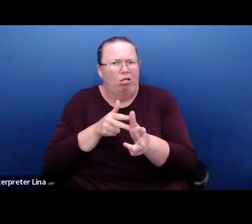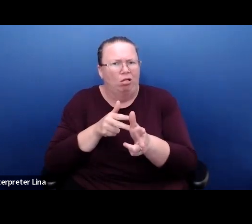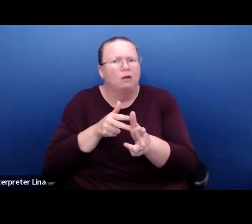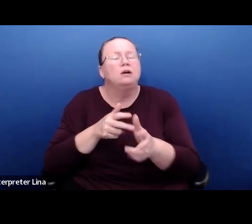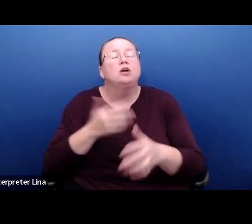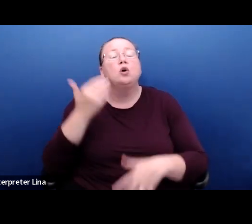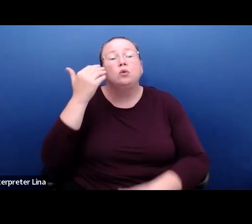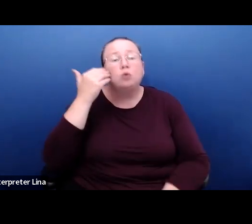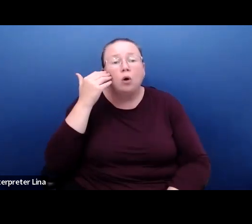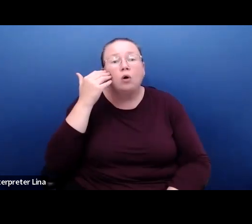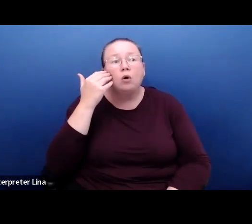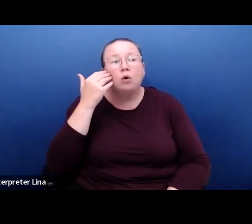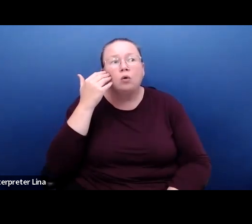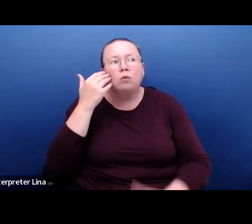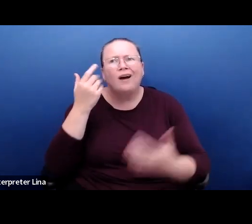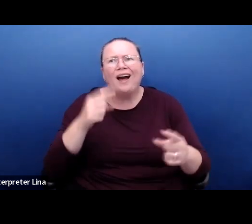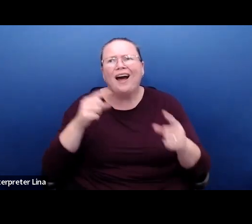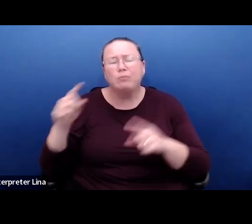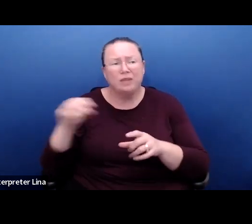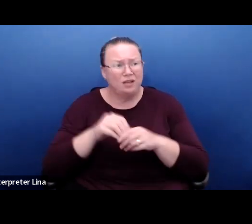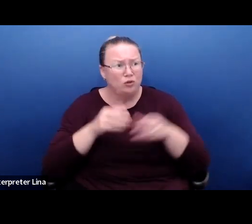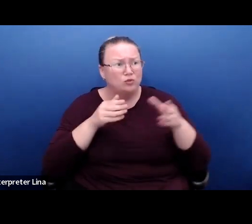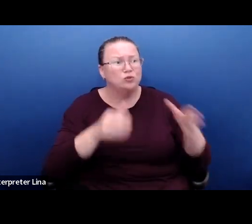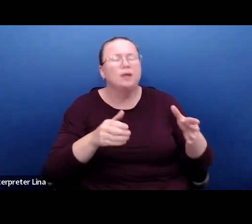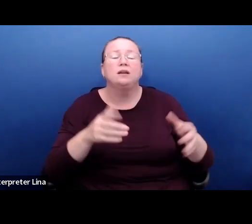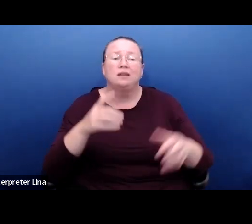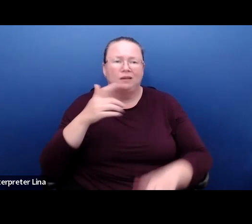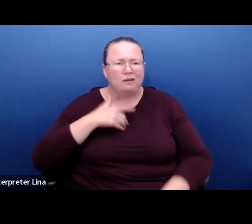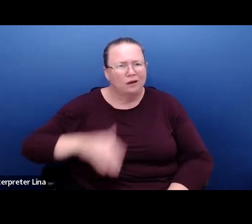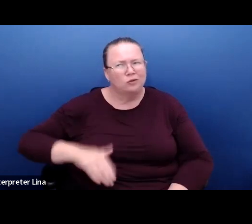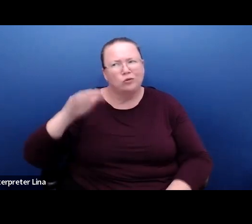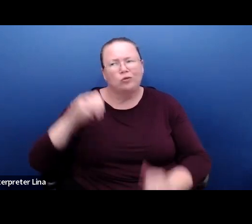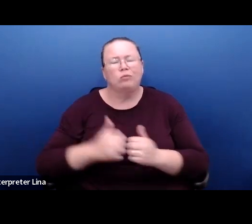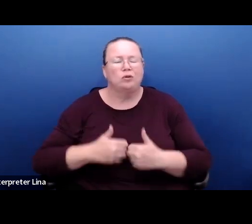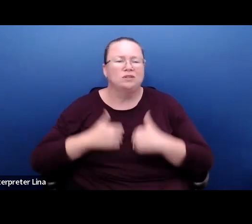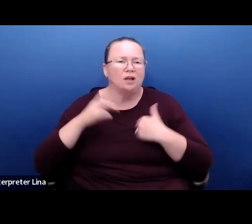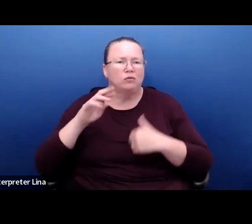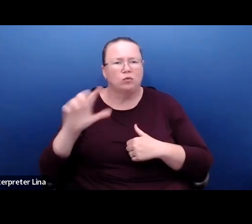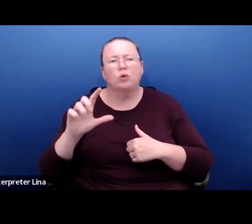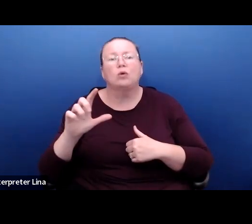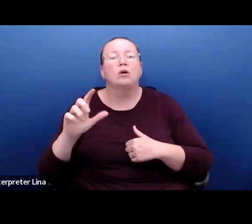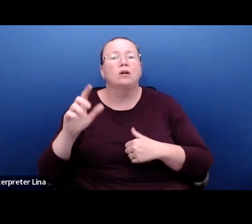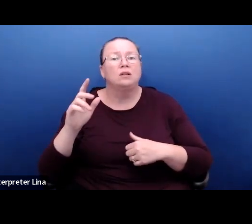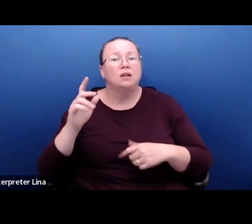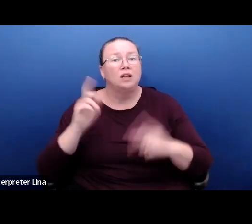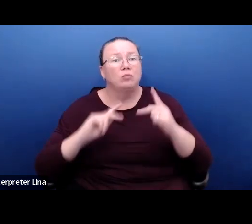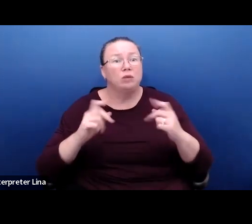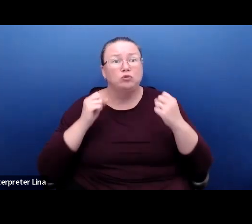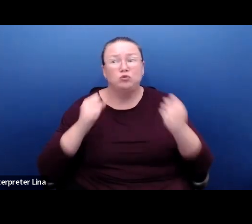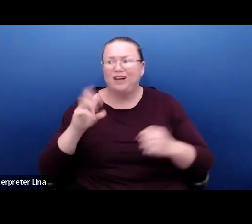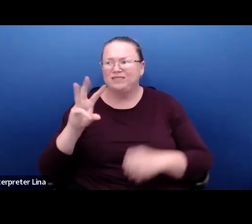To know what's going on in the street. I grew up most of my life in a rural place where people flew by my house at 60 or